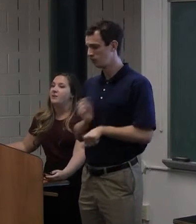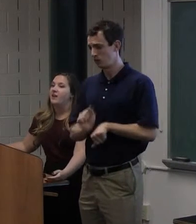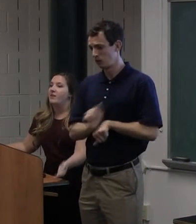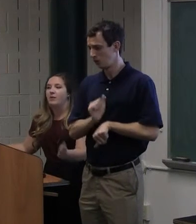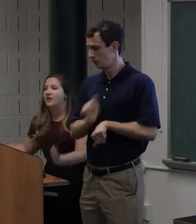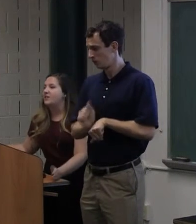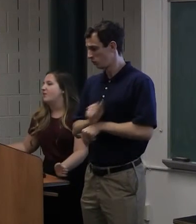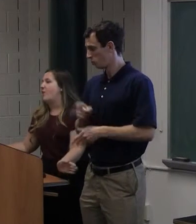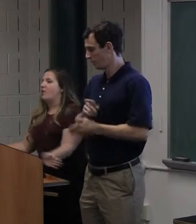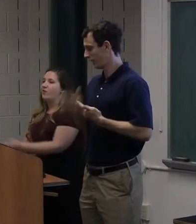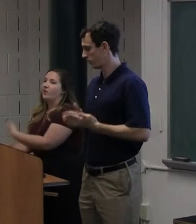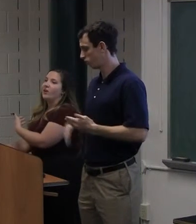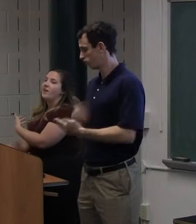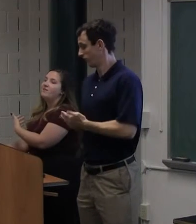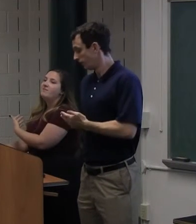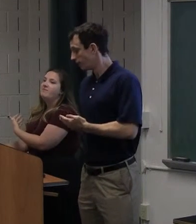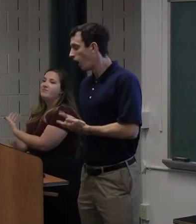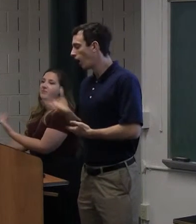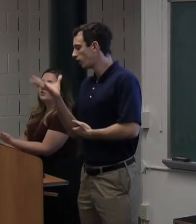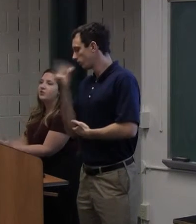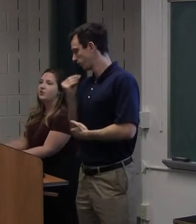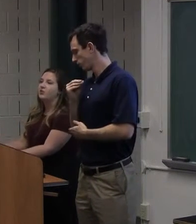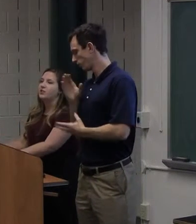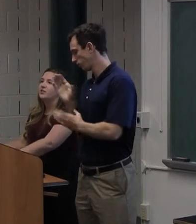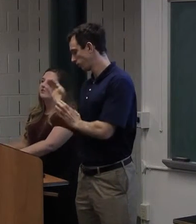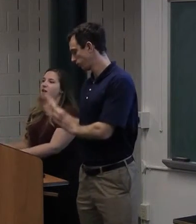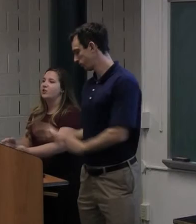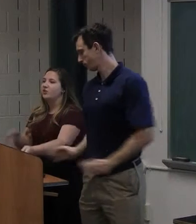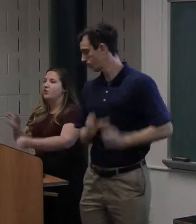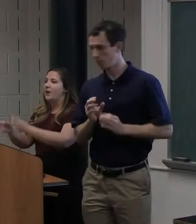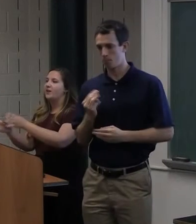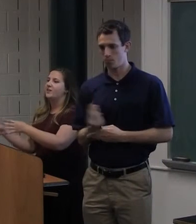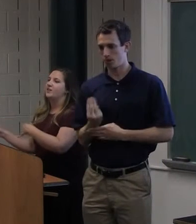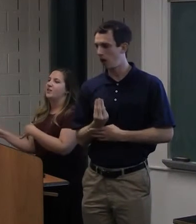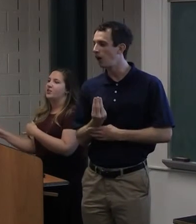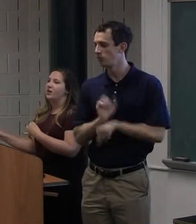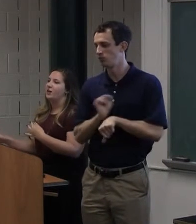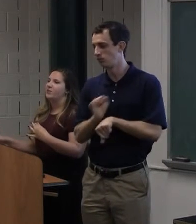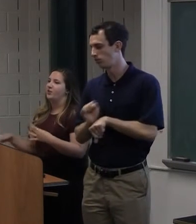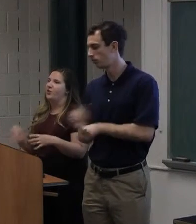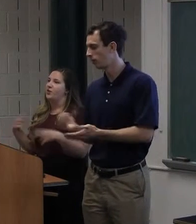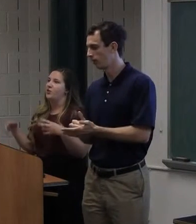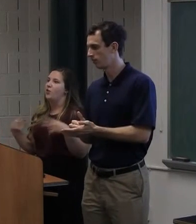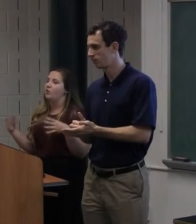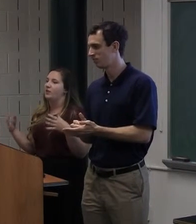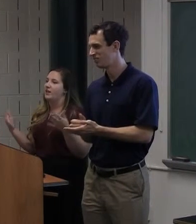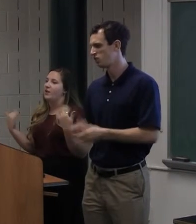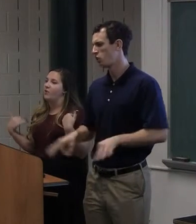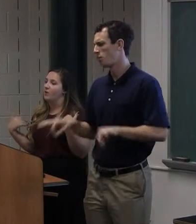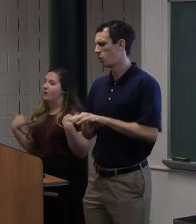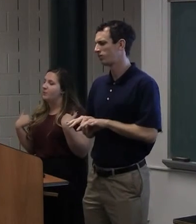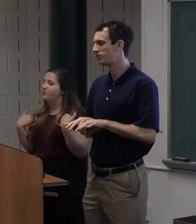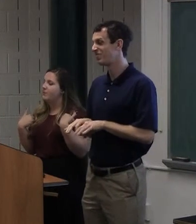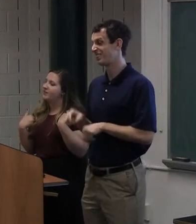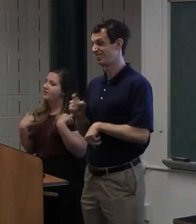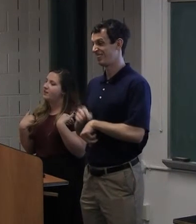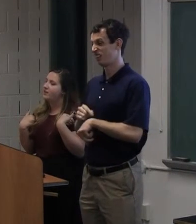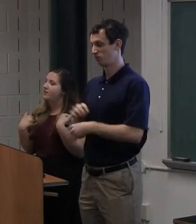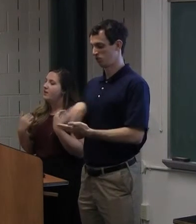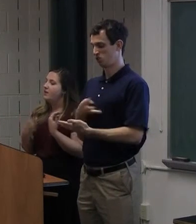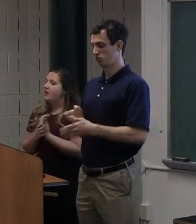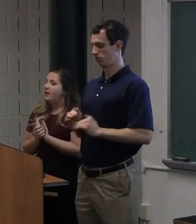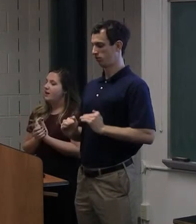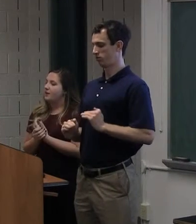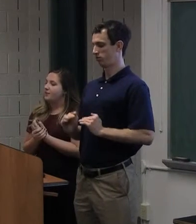would sleep, and then Monday do it all over again. So just make sure you're balancing your time so you're not totally getting overwhelmed by